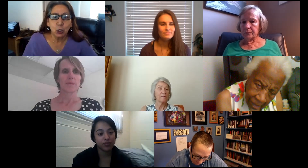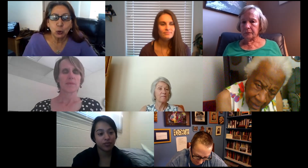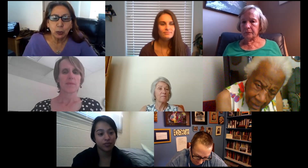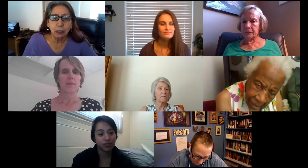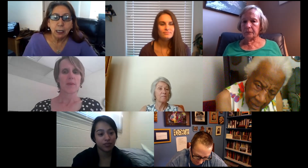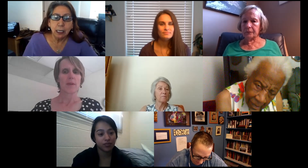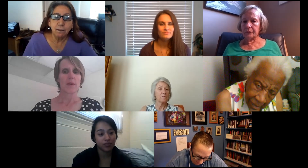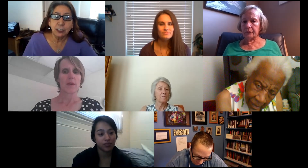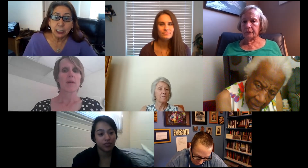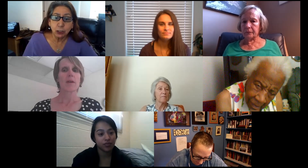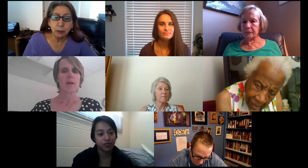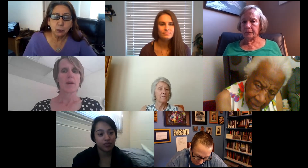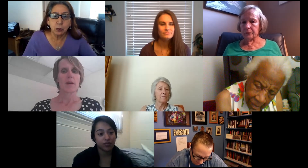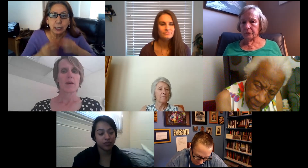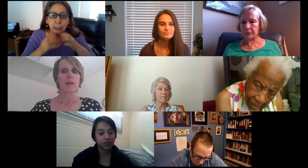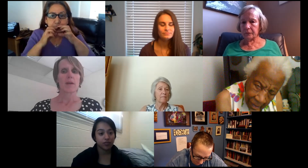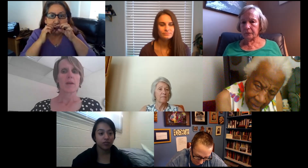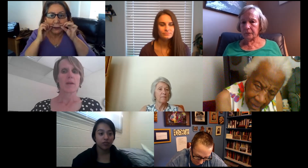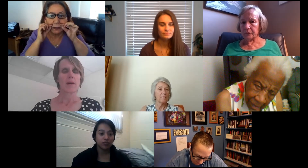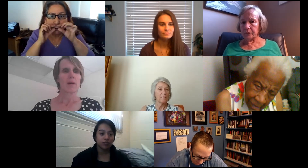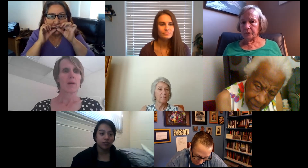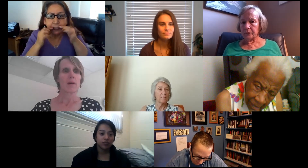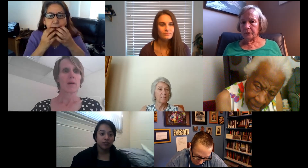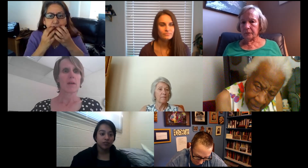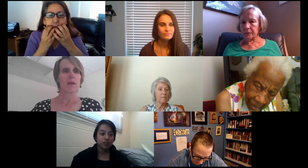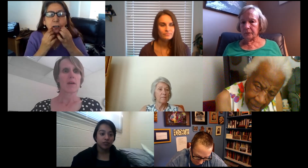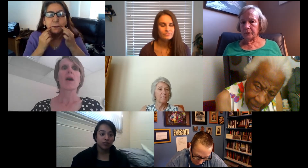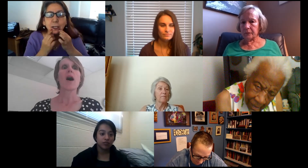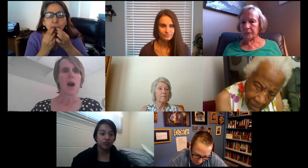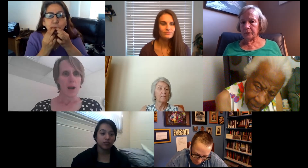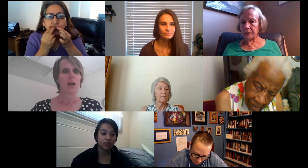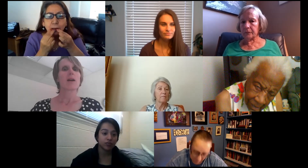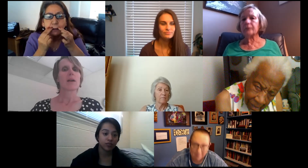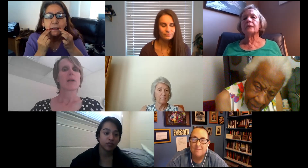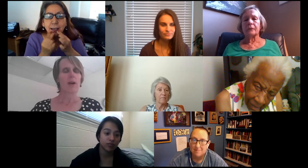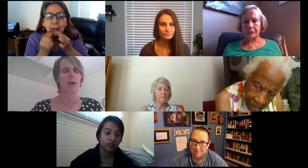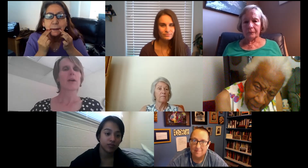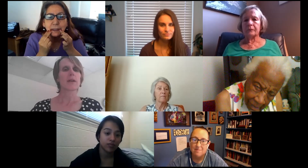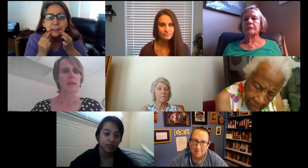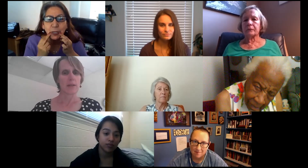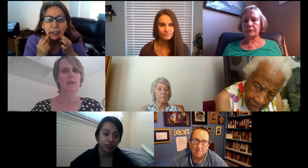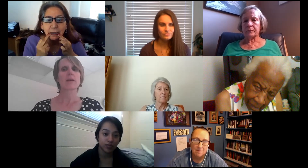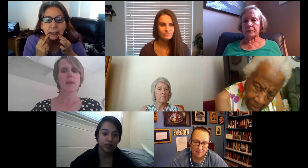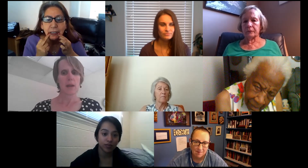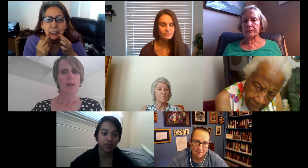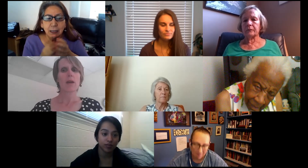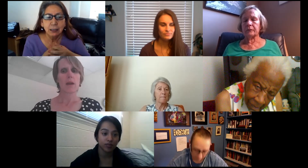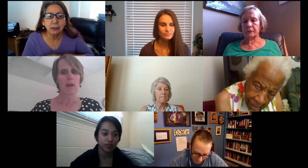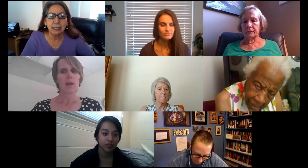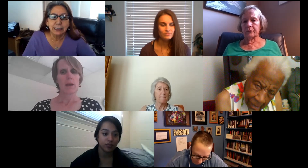to read. If a gentleman has beard and mustache, it's hard for them to read lips as well. So they say,